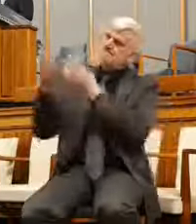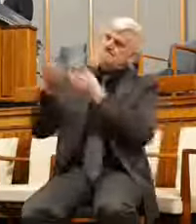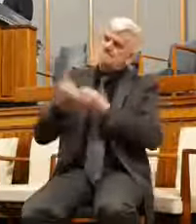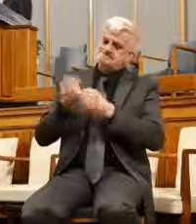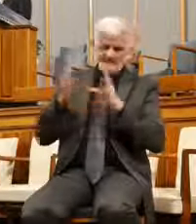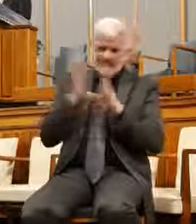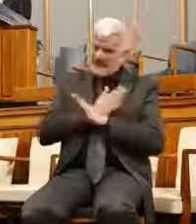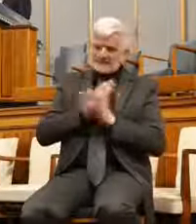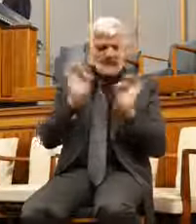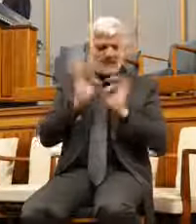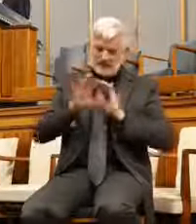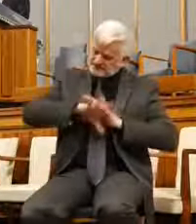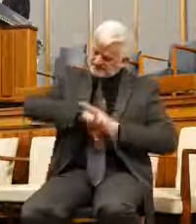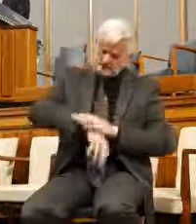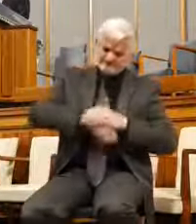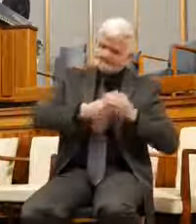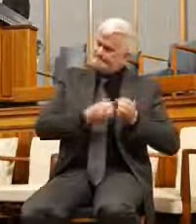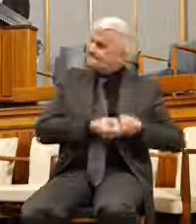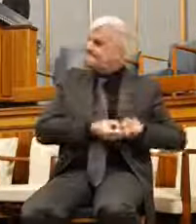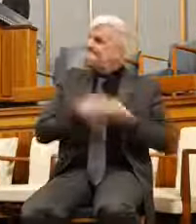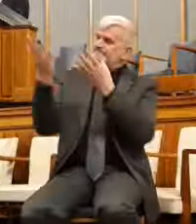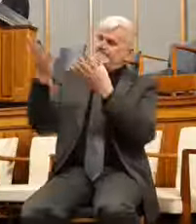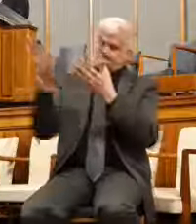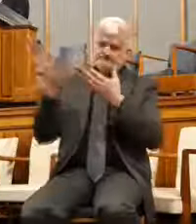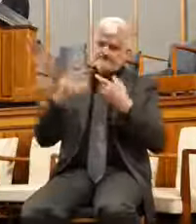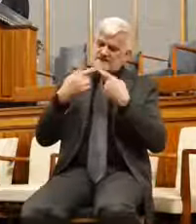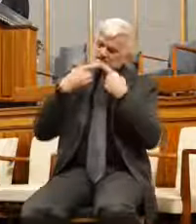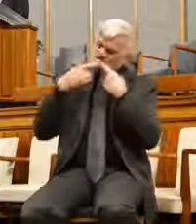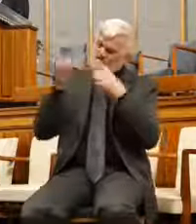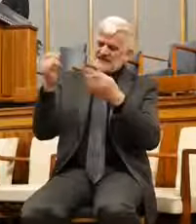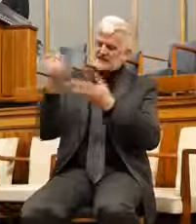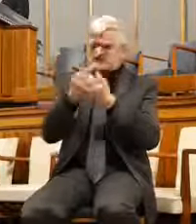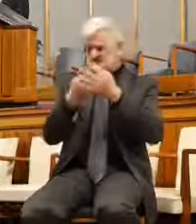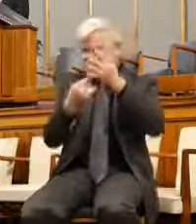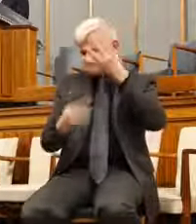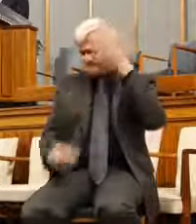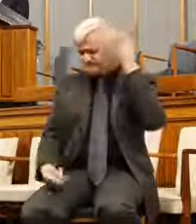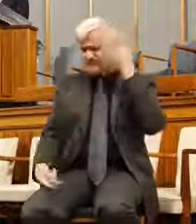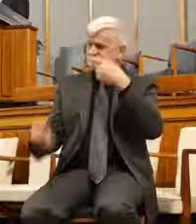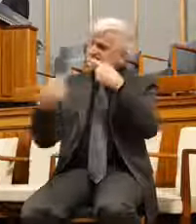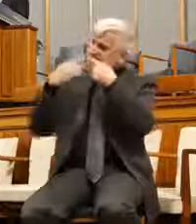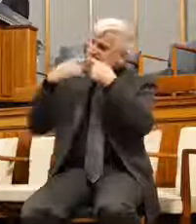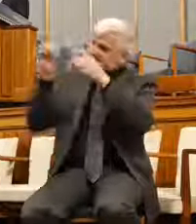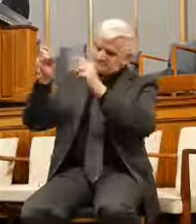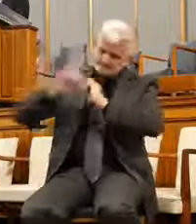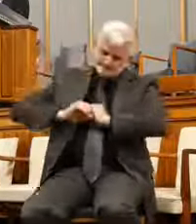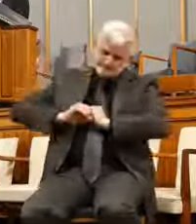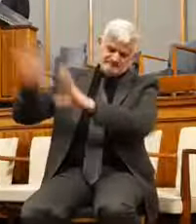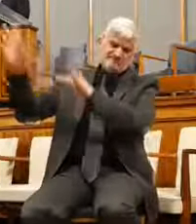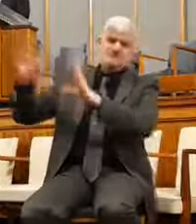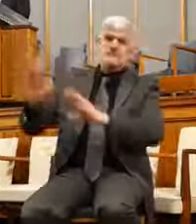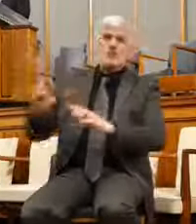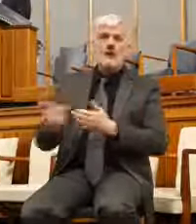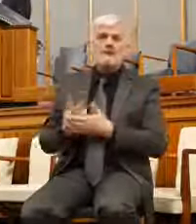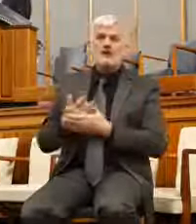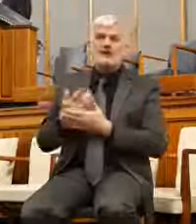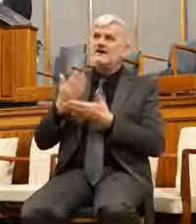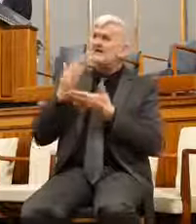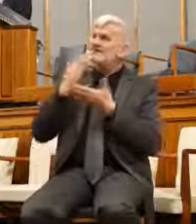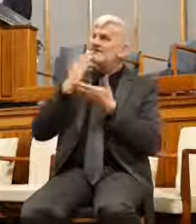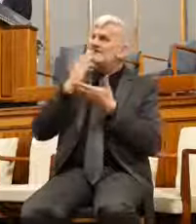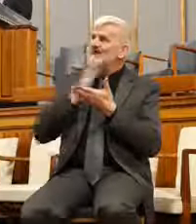said, I will confess my transgressions unto the Lord, and thou forgavest